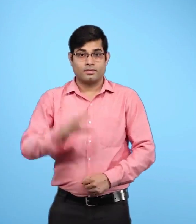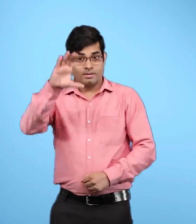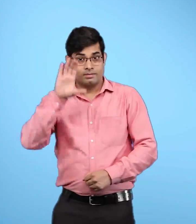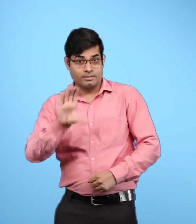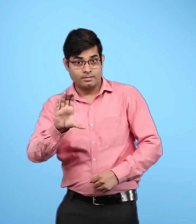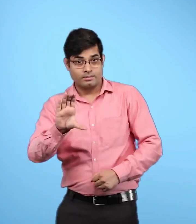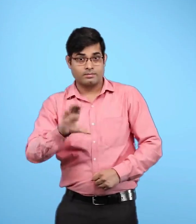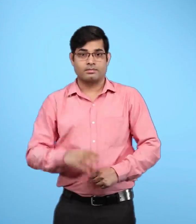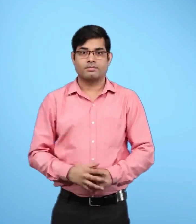Part 2.